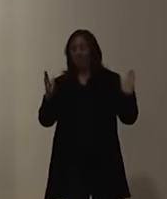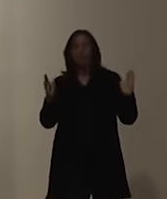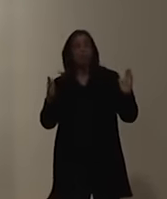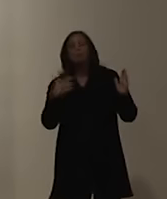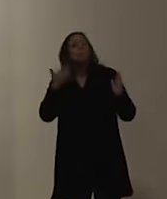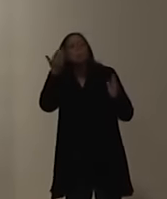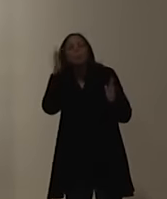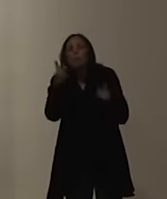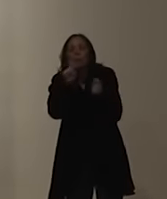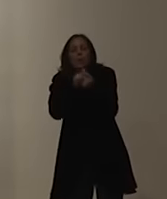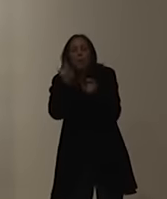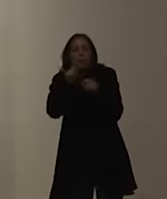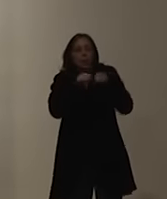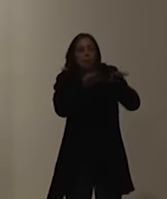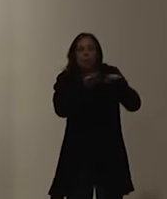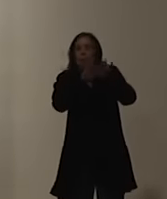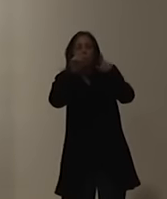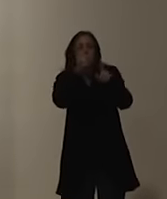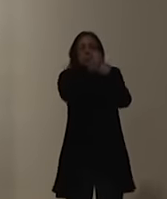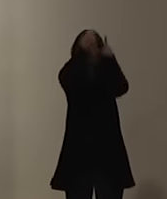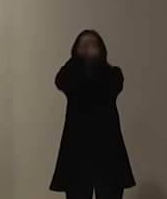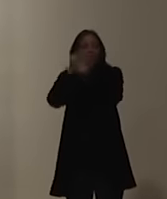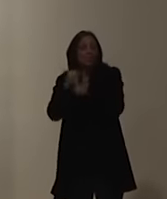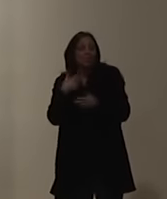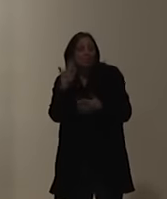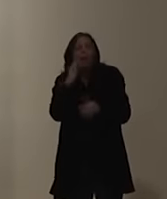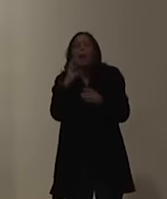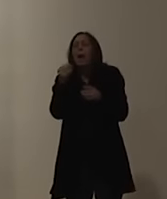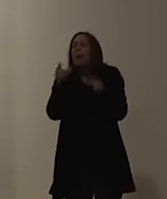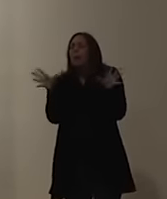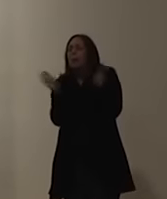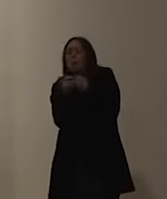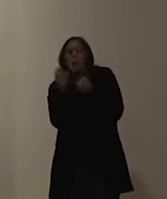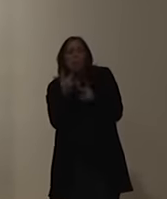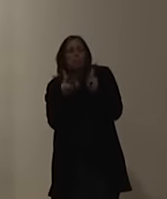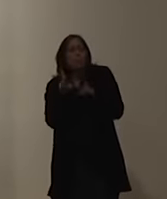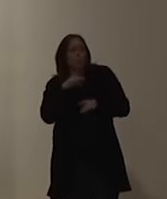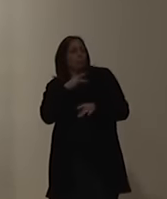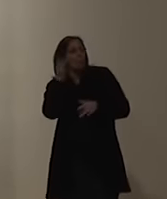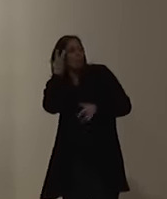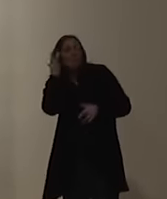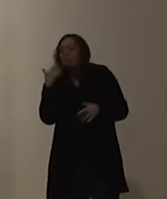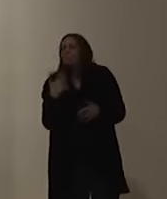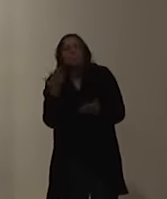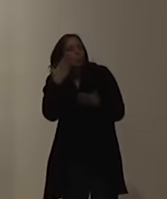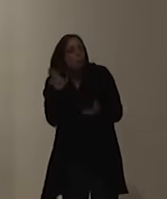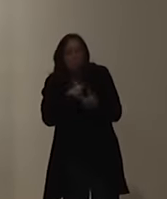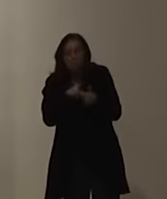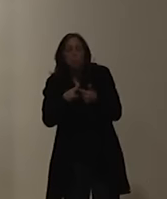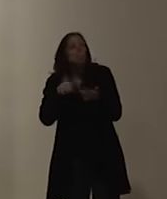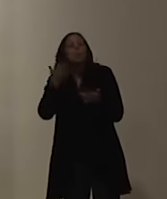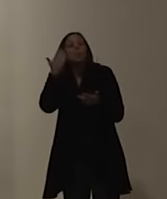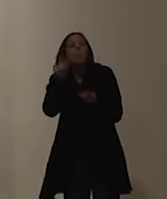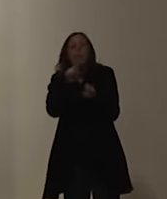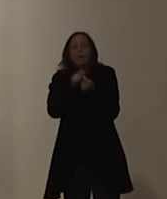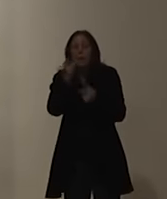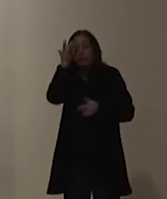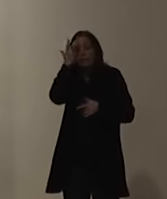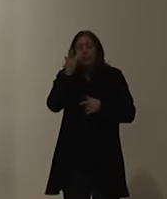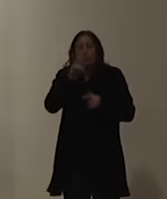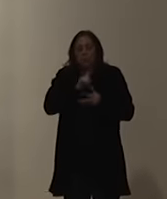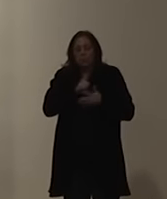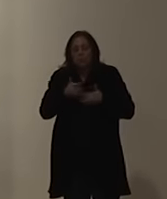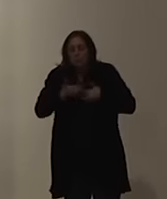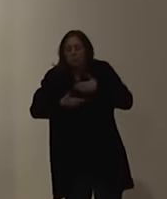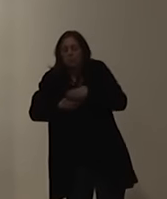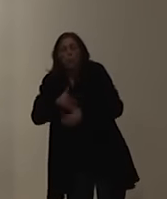infected because we don't understand the pathophysiology of the disease. And we don't know how many people are going